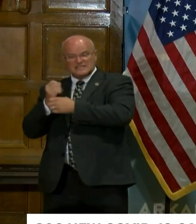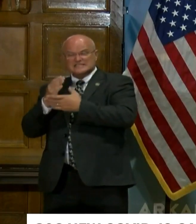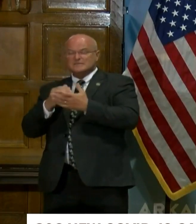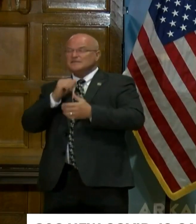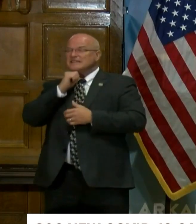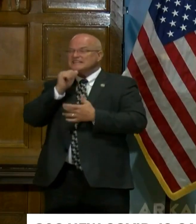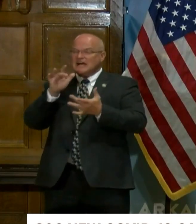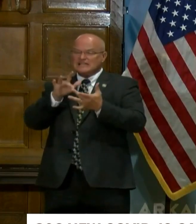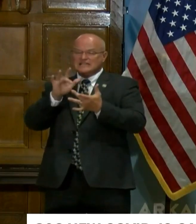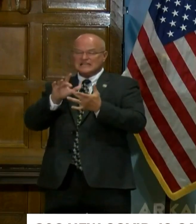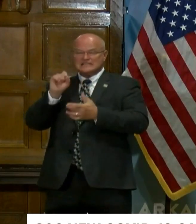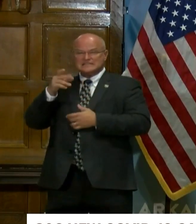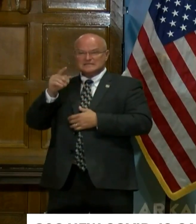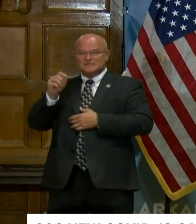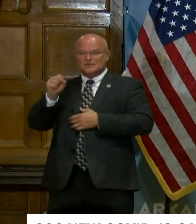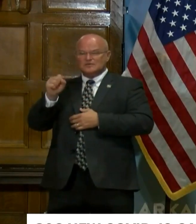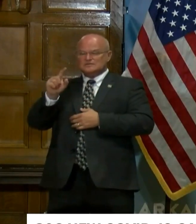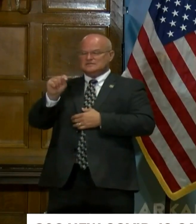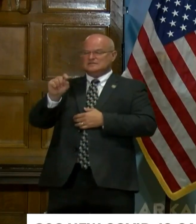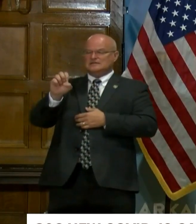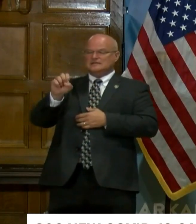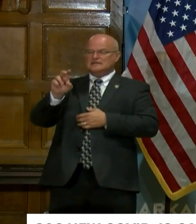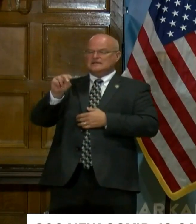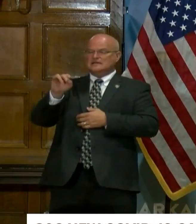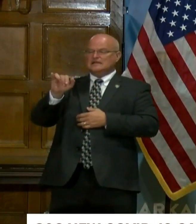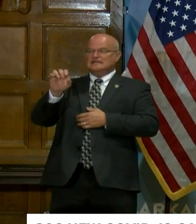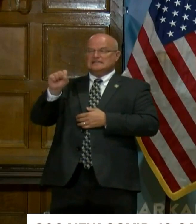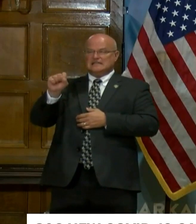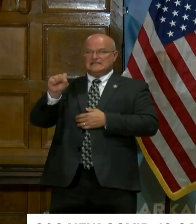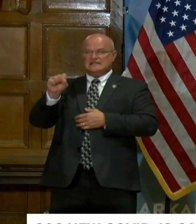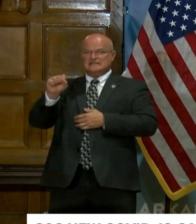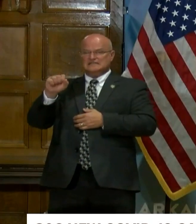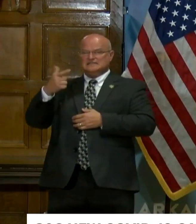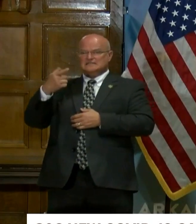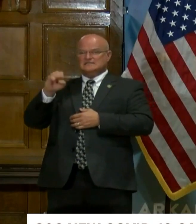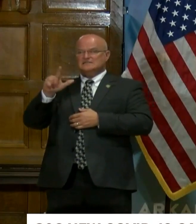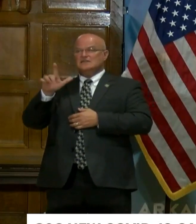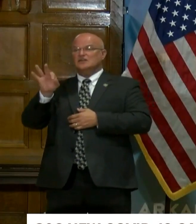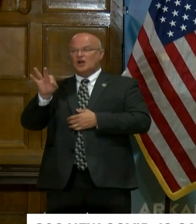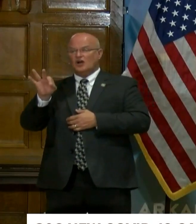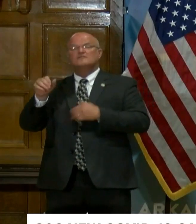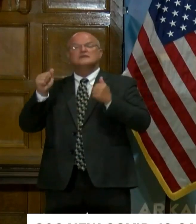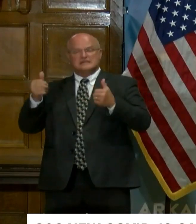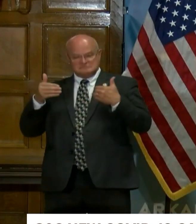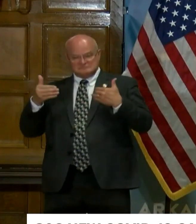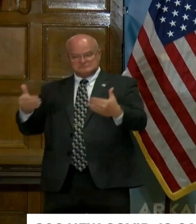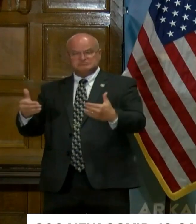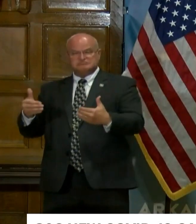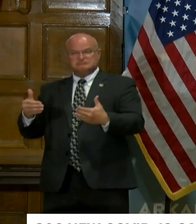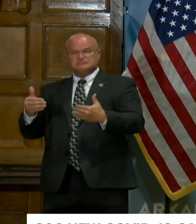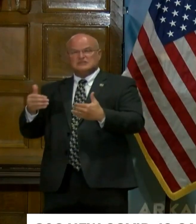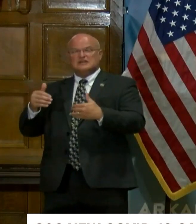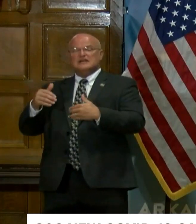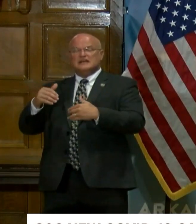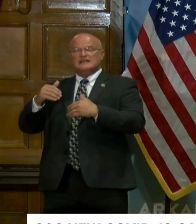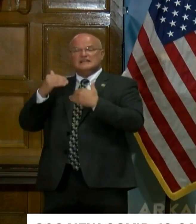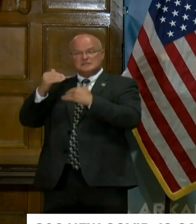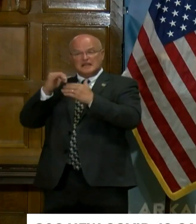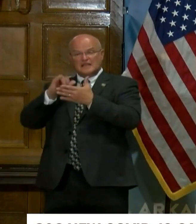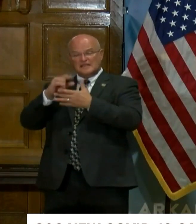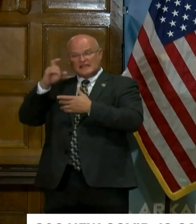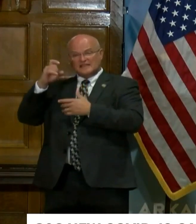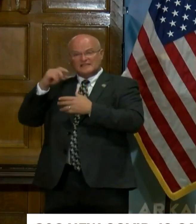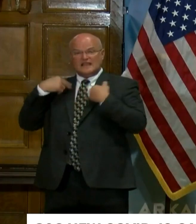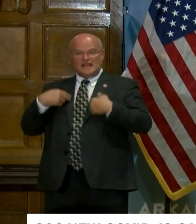the non-contact sports, tennis, golf, all of that, can proceed with the limitations the Department of Health has given.